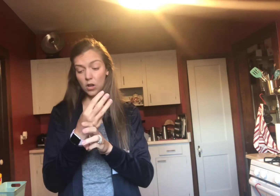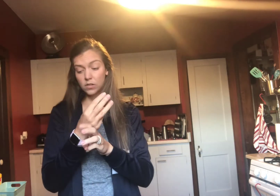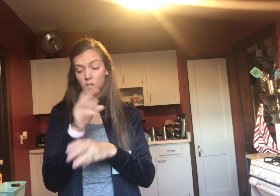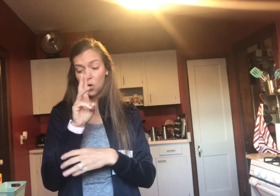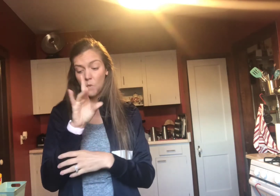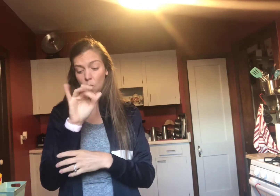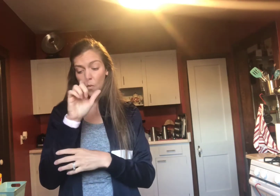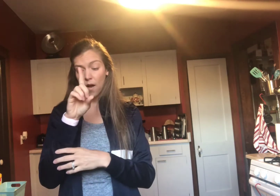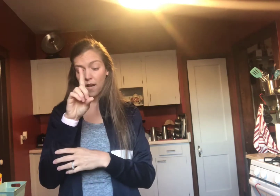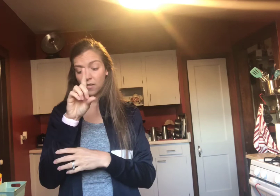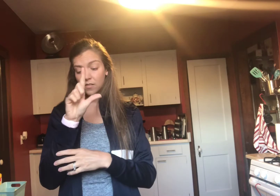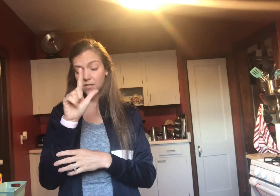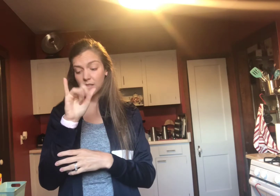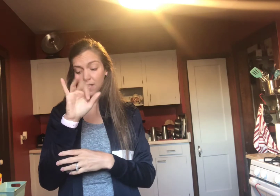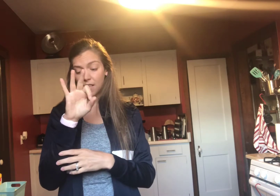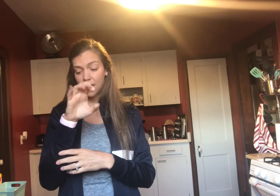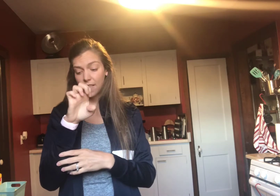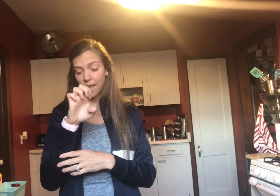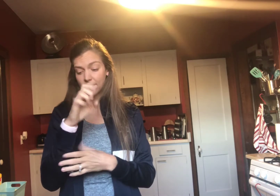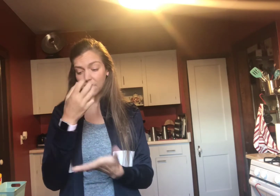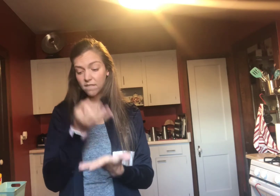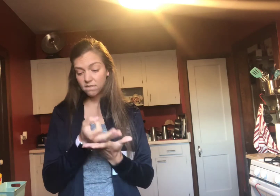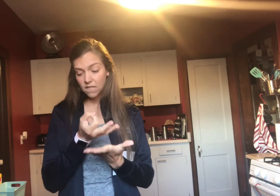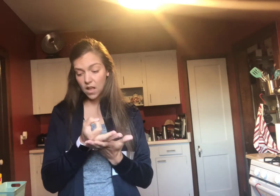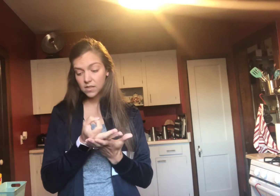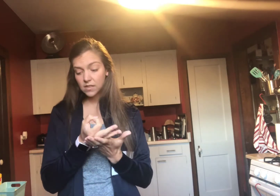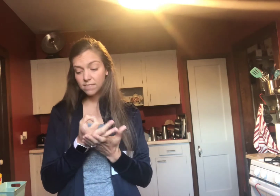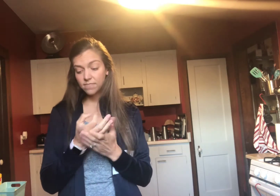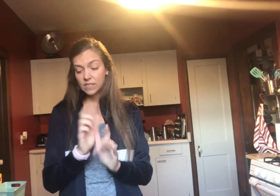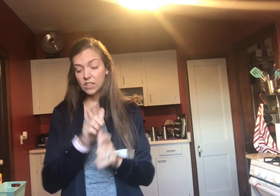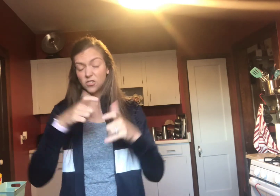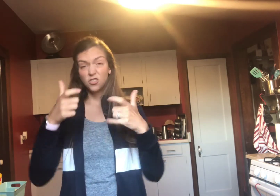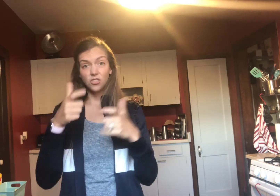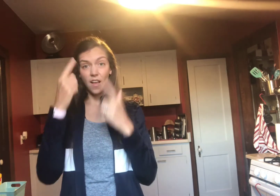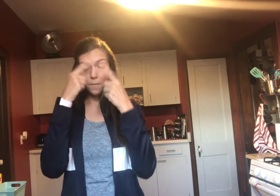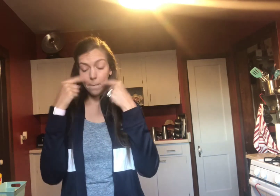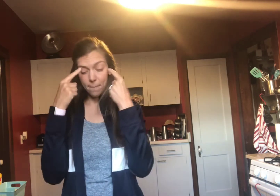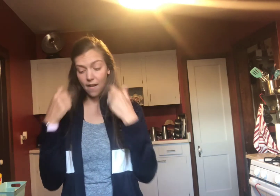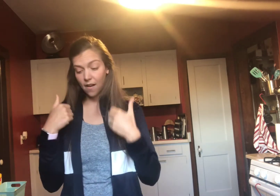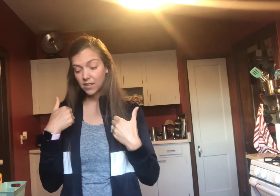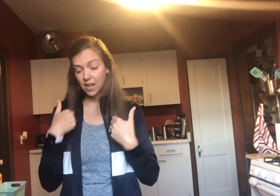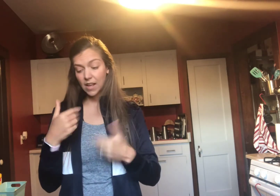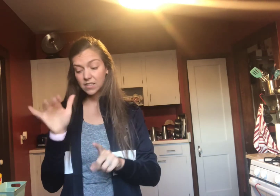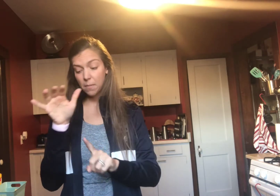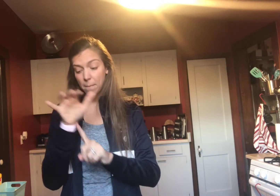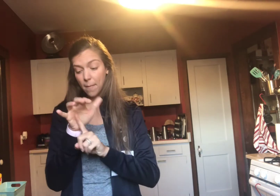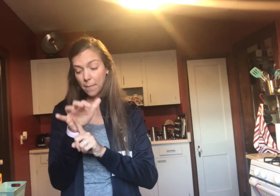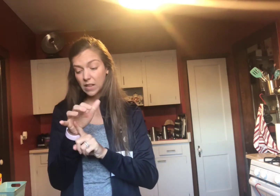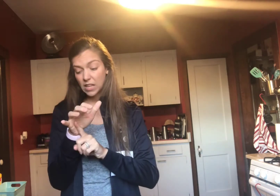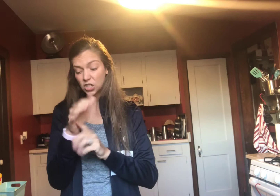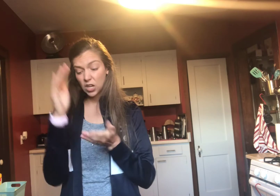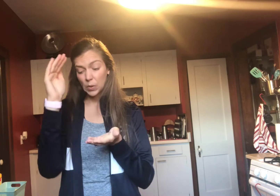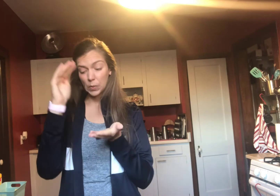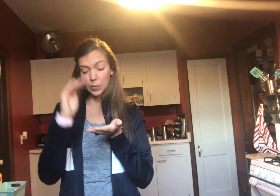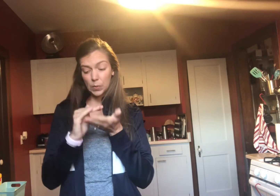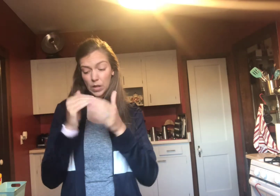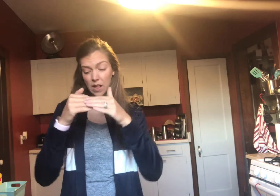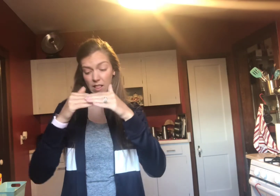Symbol of the World Wildlife Fund, the giant panda has a population fewer than 1,000.